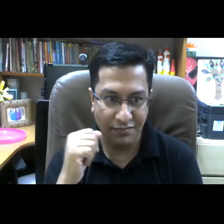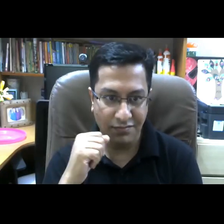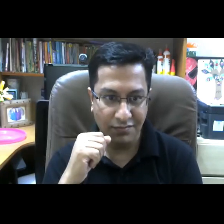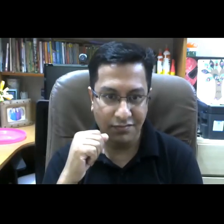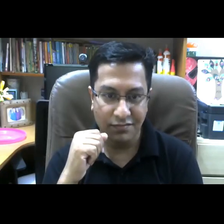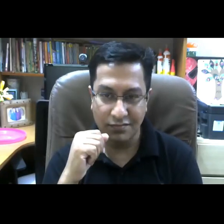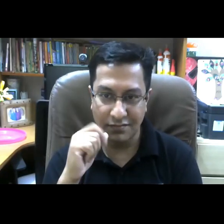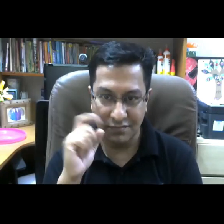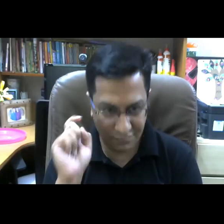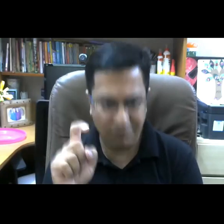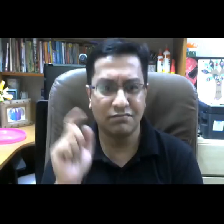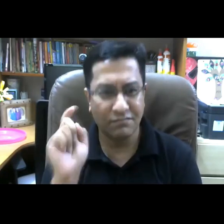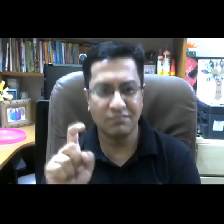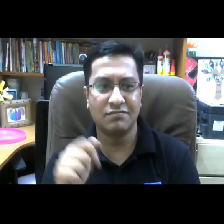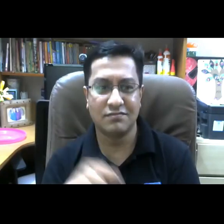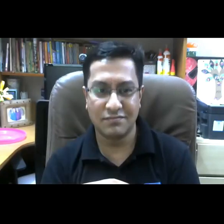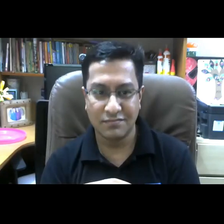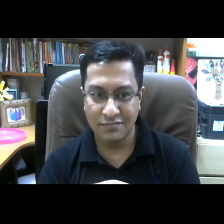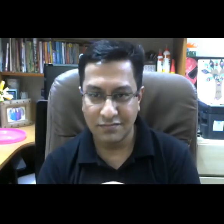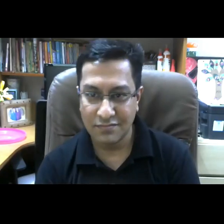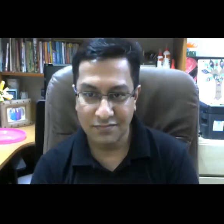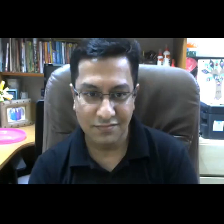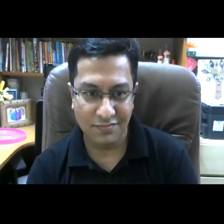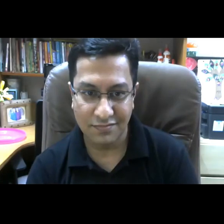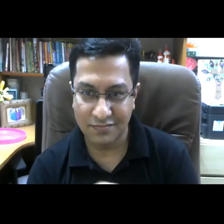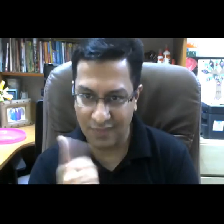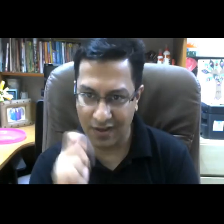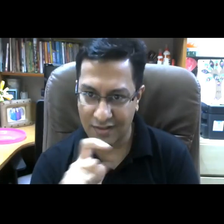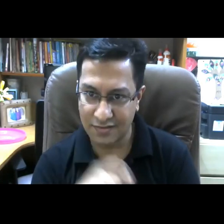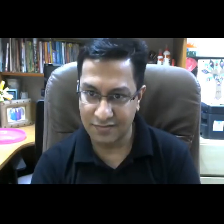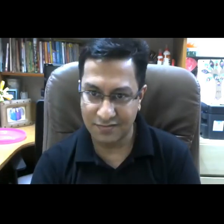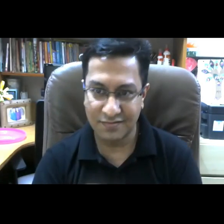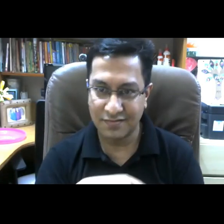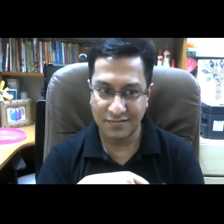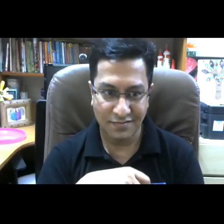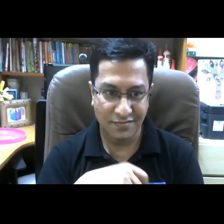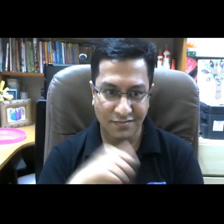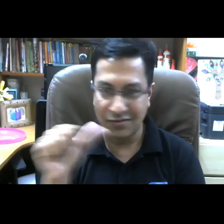Can you click on the video, please? Just click on it.